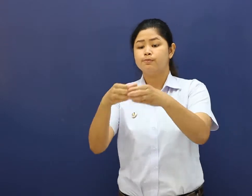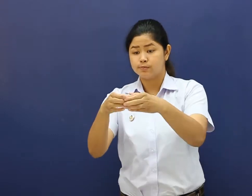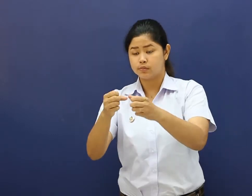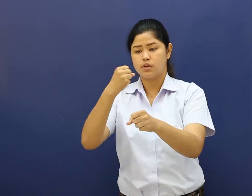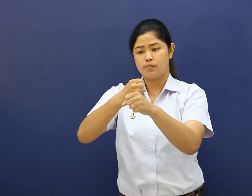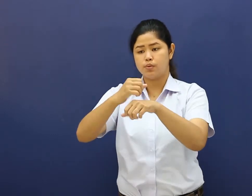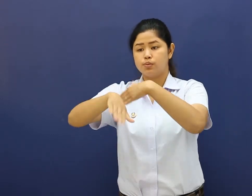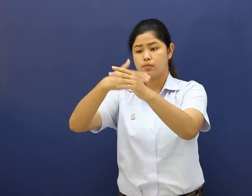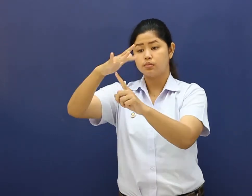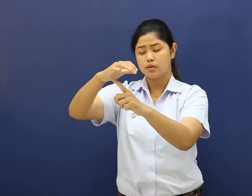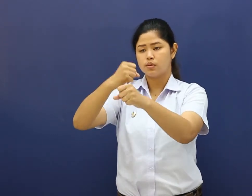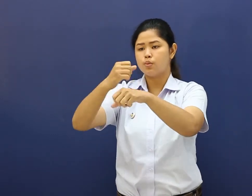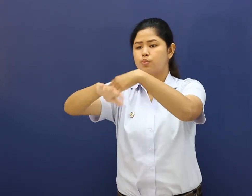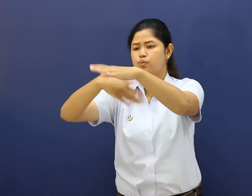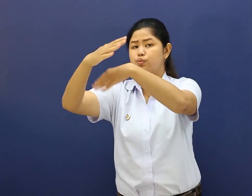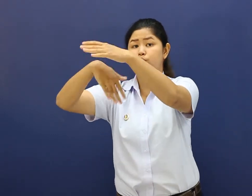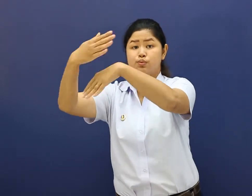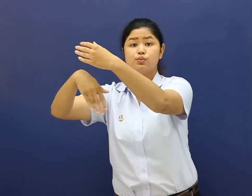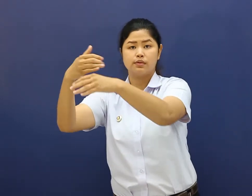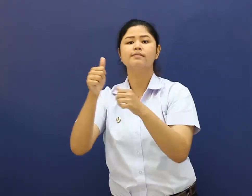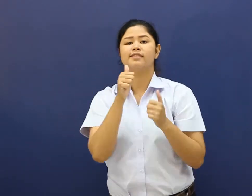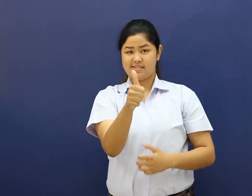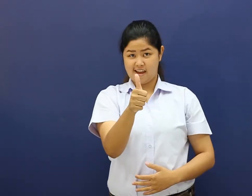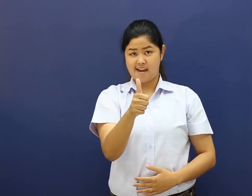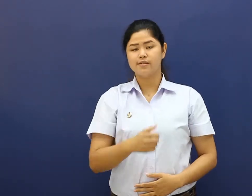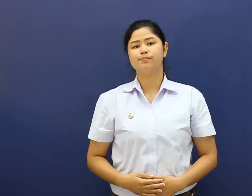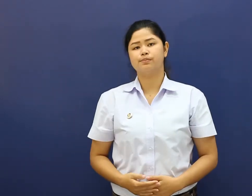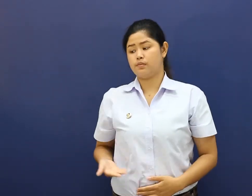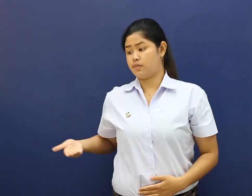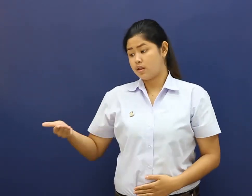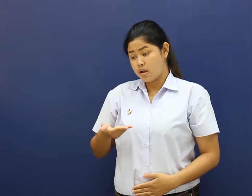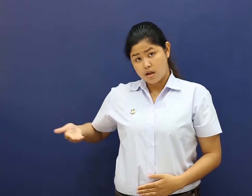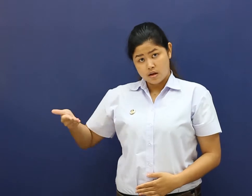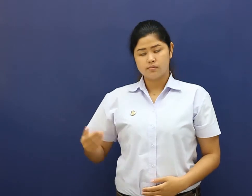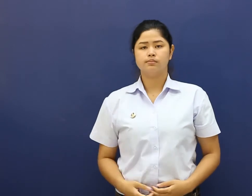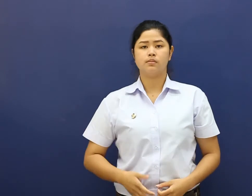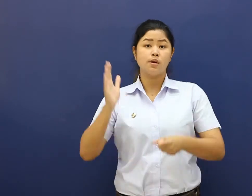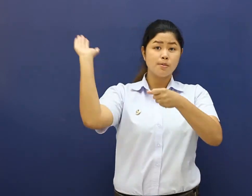College, Mahidol University will be given a valuable